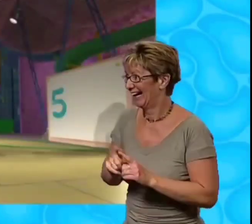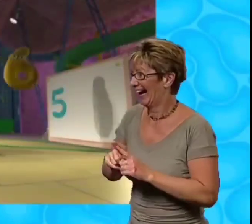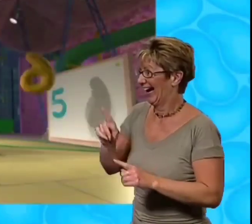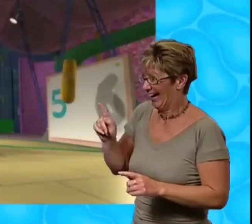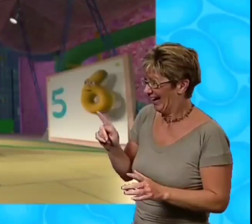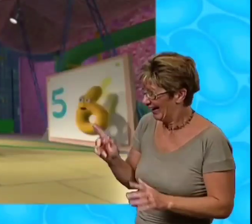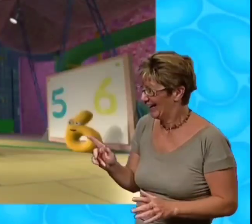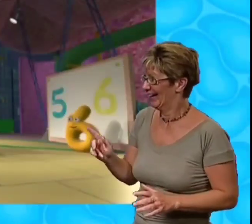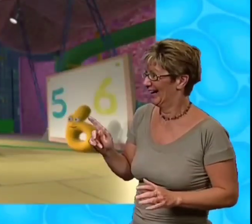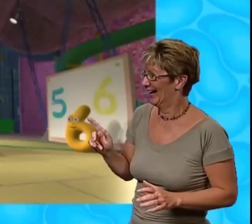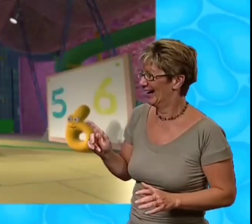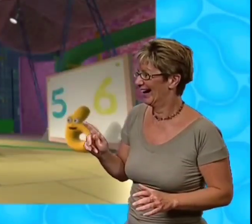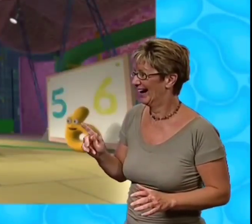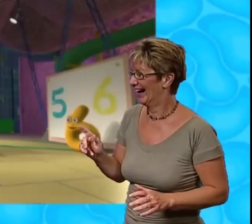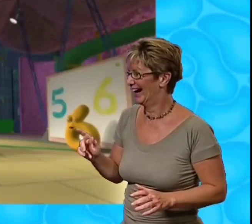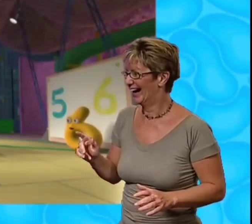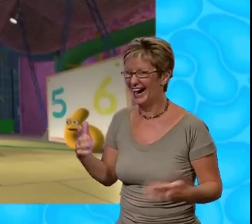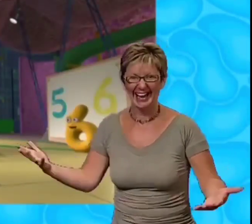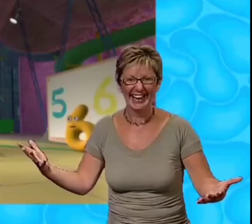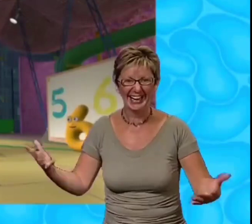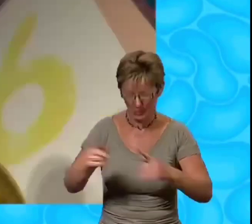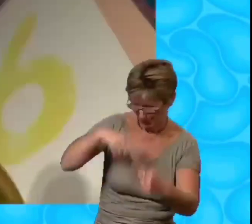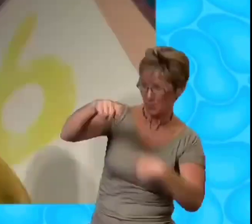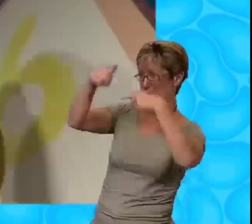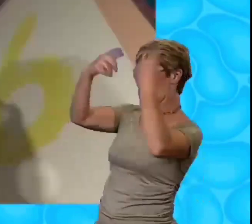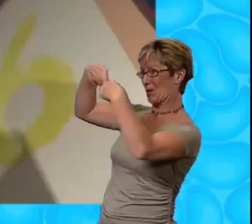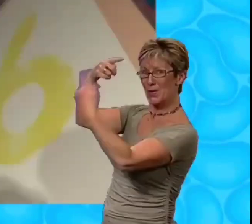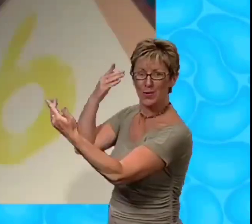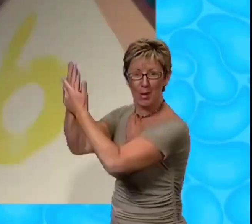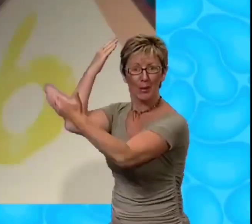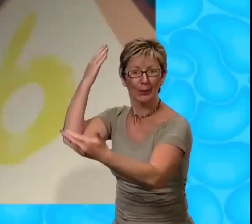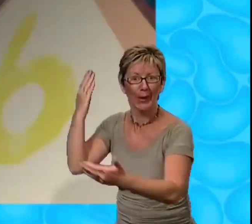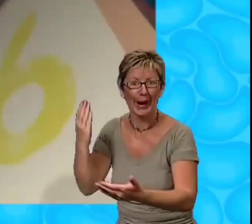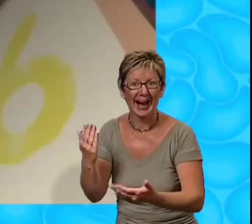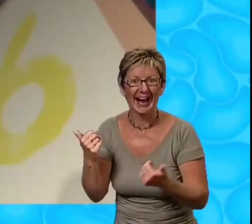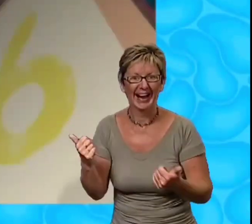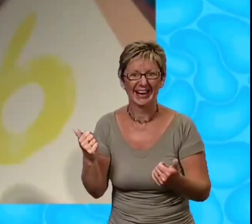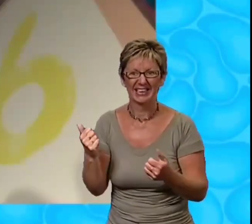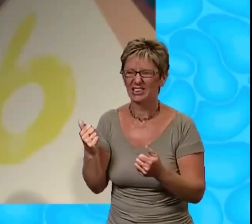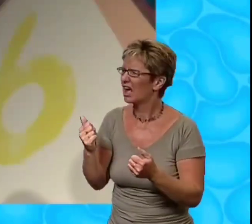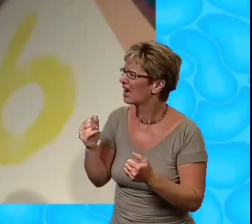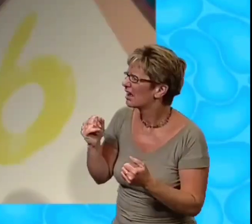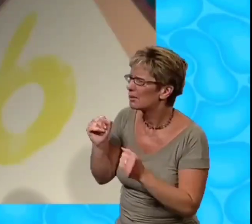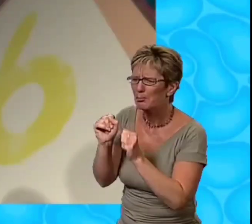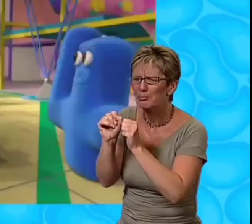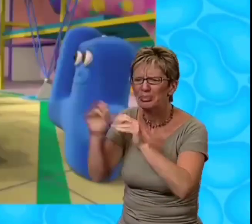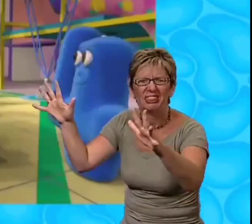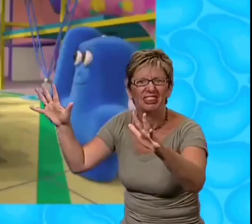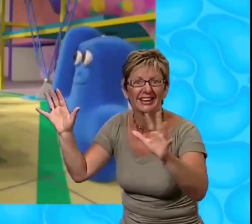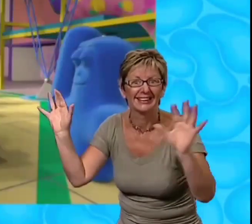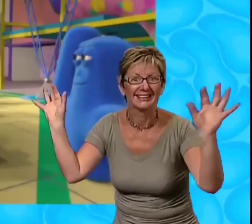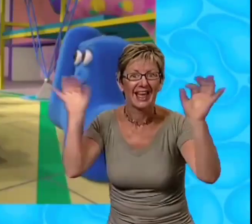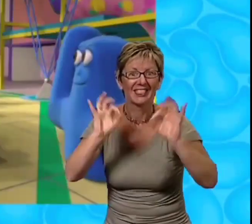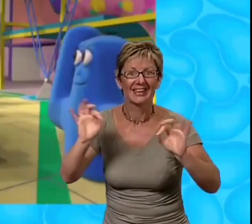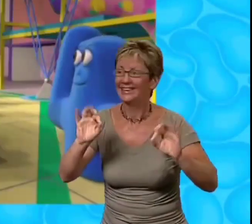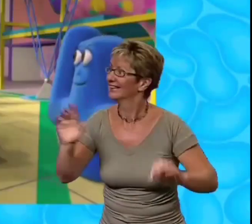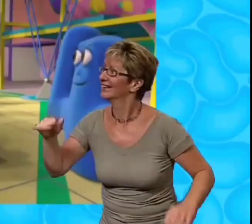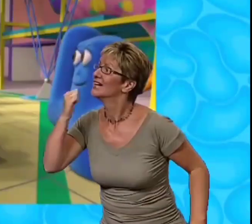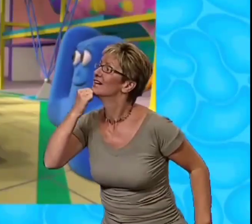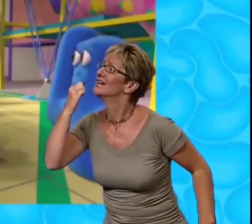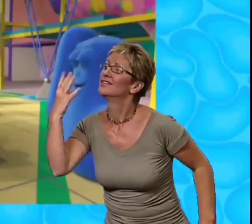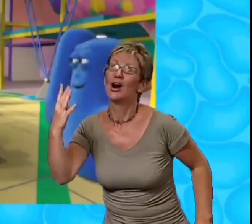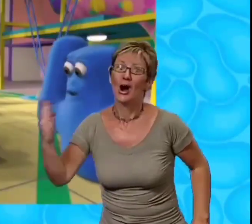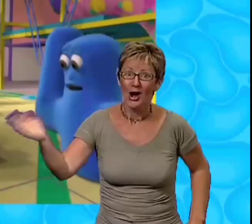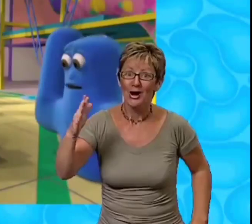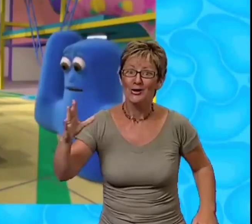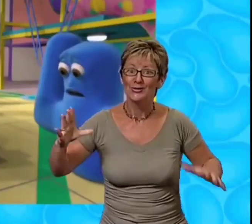Yay! Did the trick. Hardly smudgy at all. Okay, four. Ready to